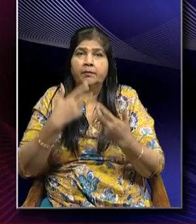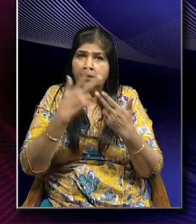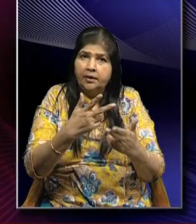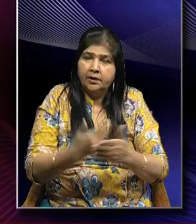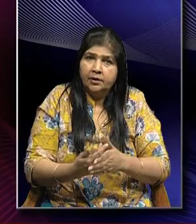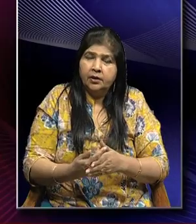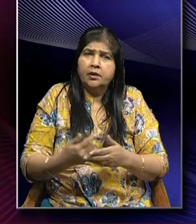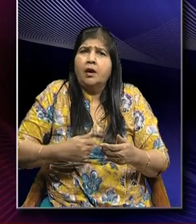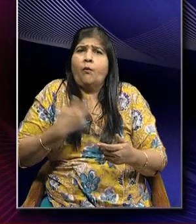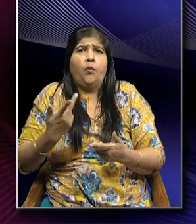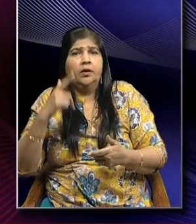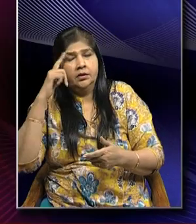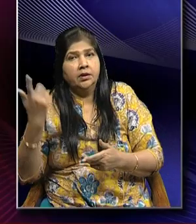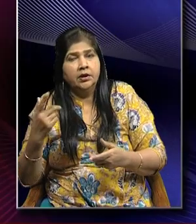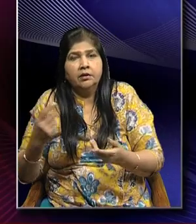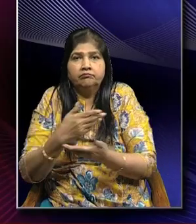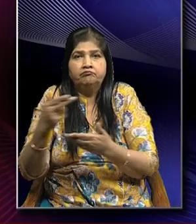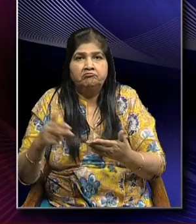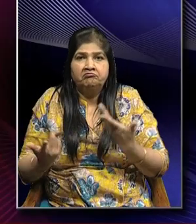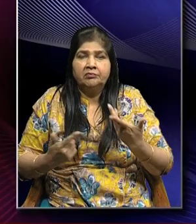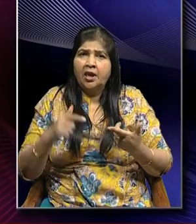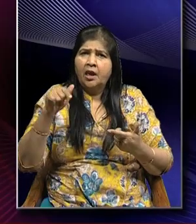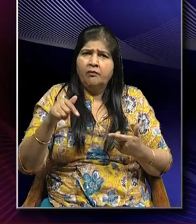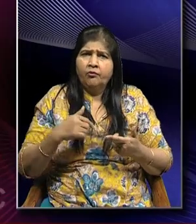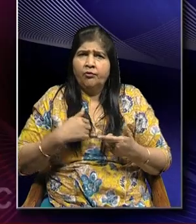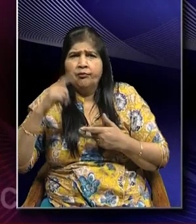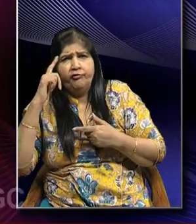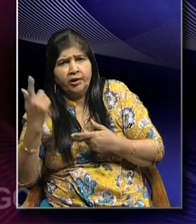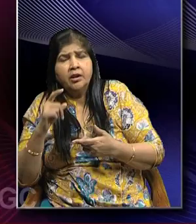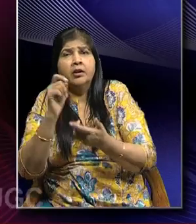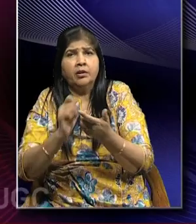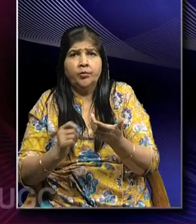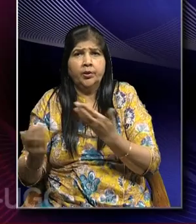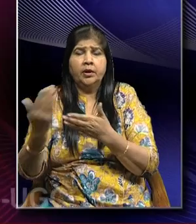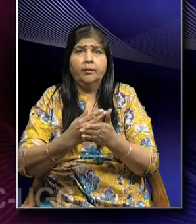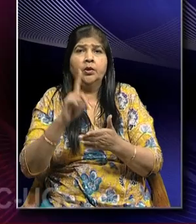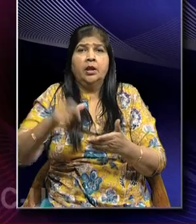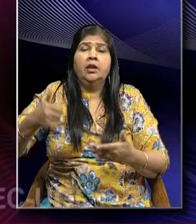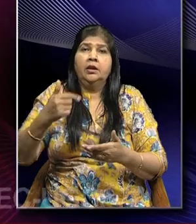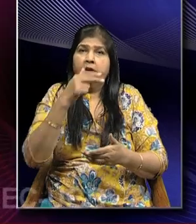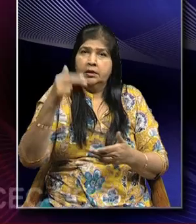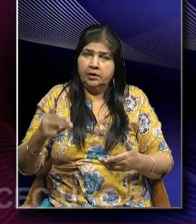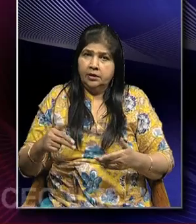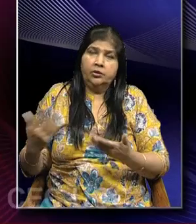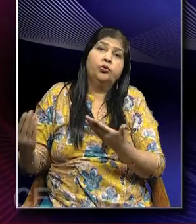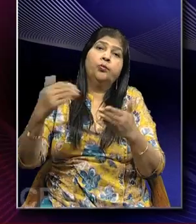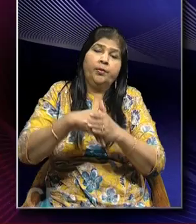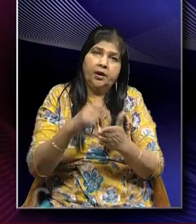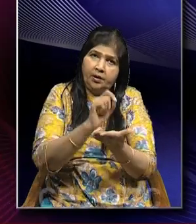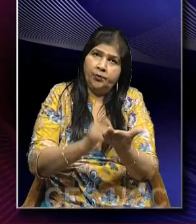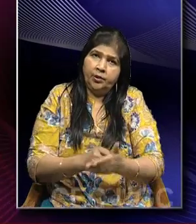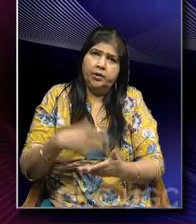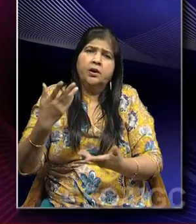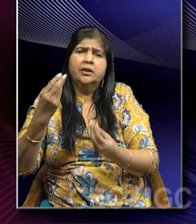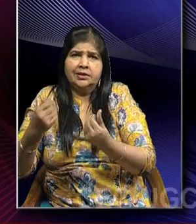voluntary in nature. Still it is voluntary, that if you feel like reporting about the leadership indicators, you may report, otherwise